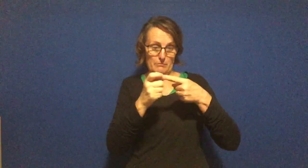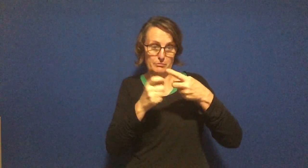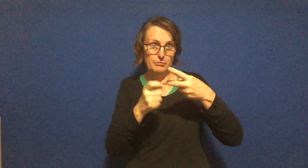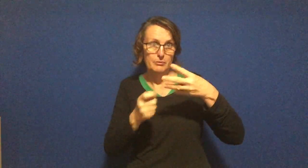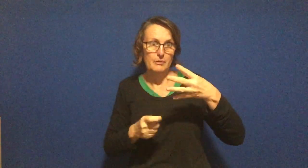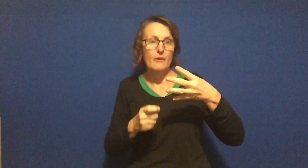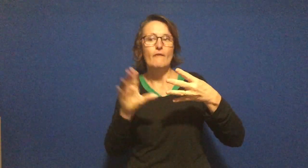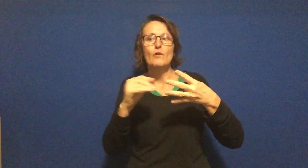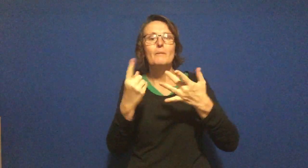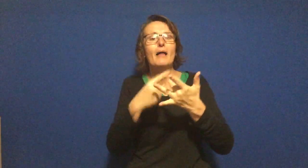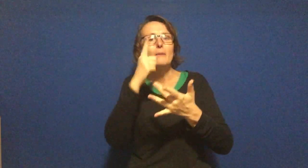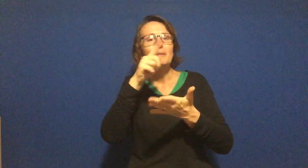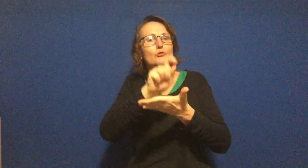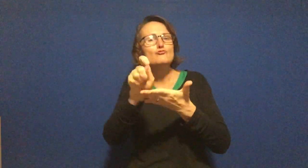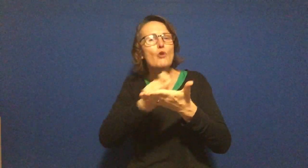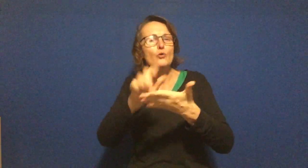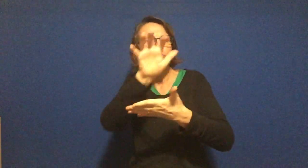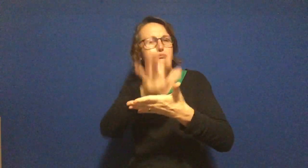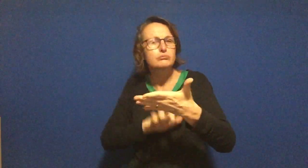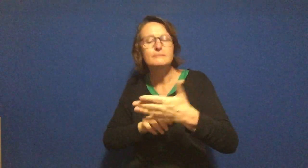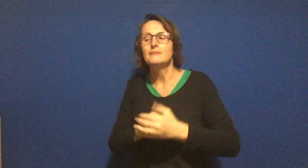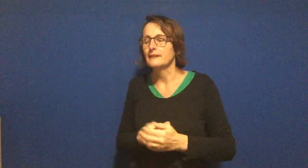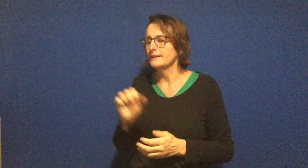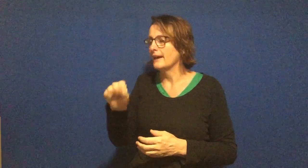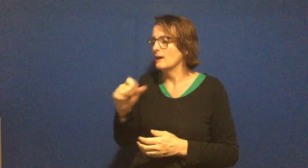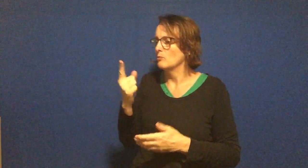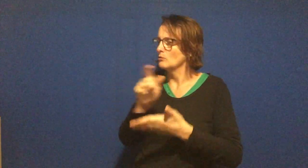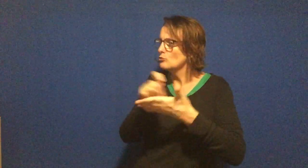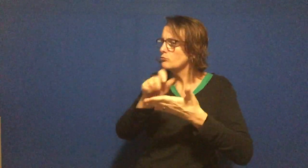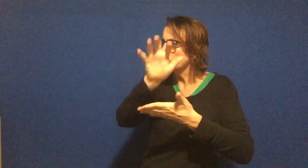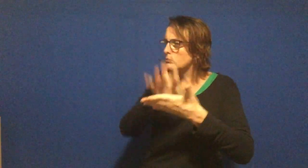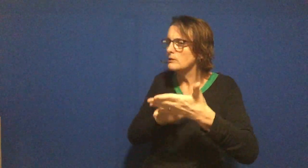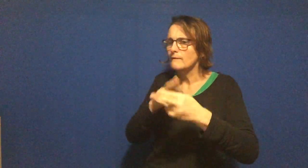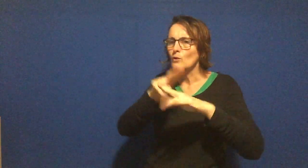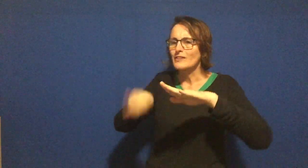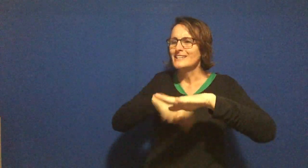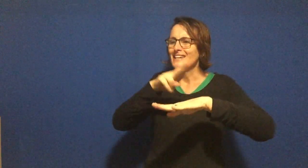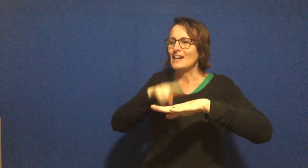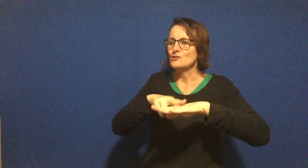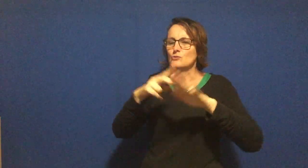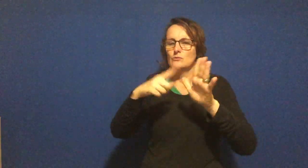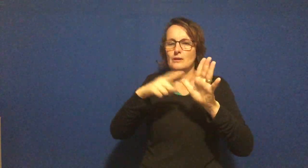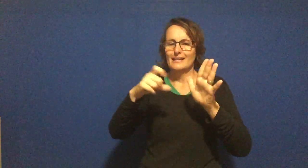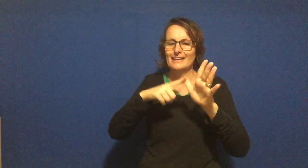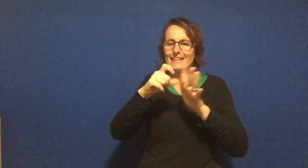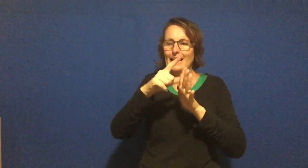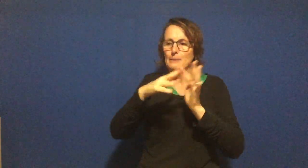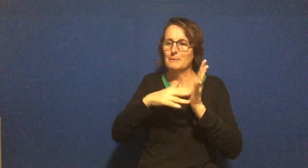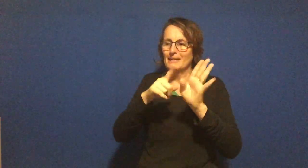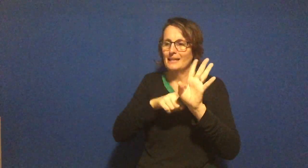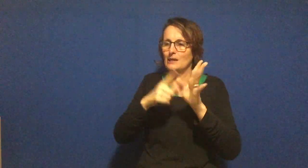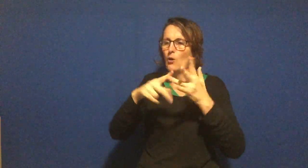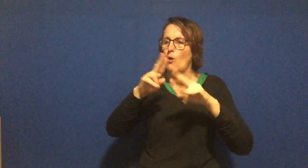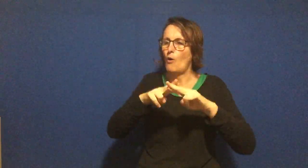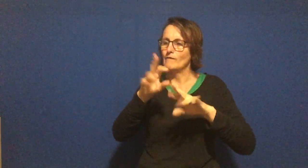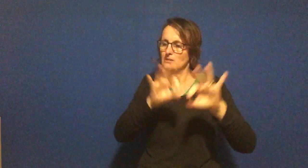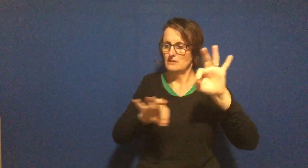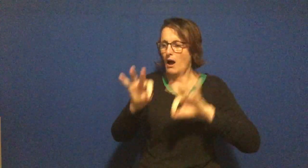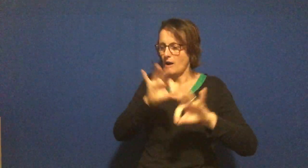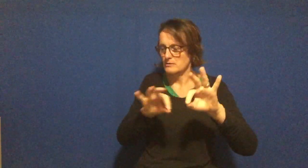the writers of it. Yeah, it's from an opinion piece in the Proceedings for the National Academy of Sciences journal. They're making the same points as you, Norman, that we really need